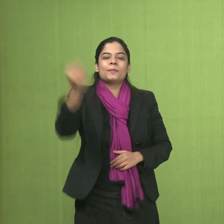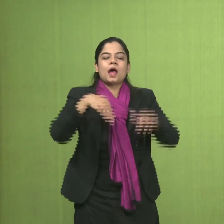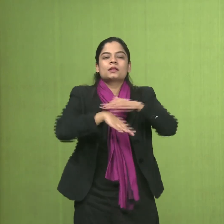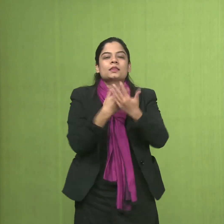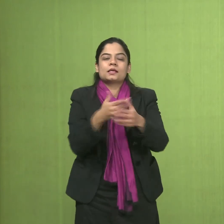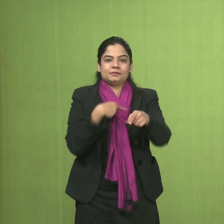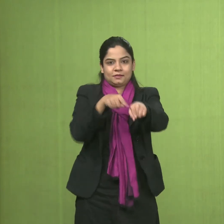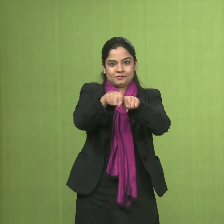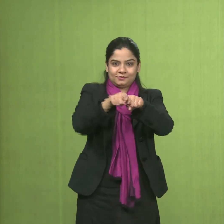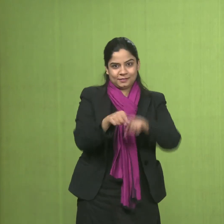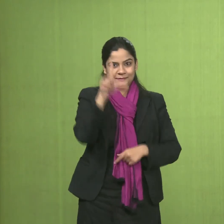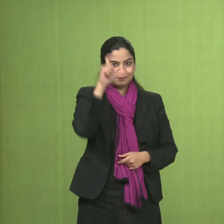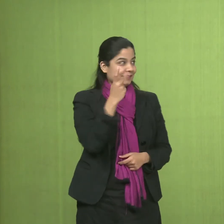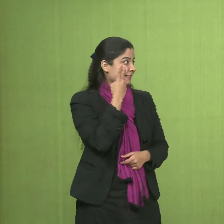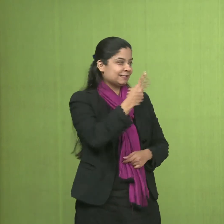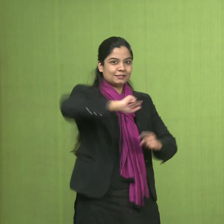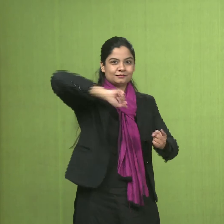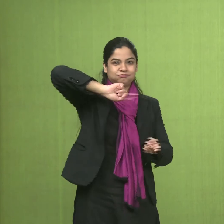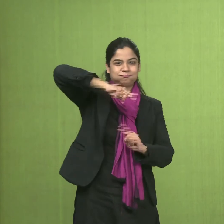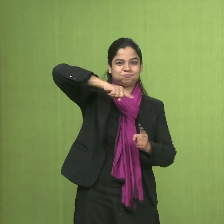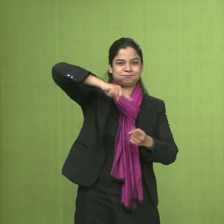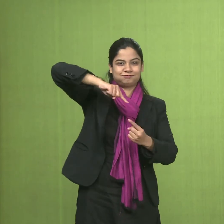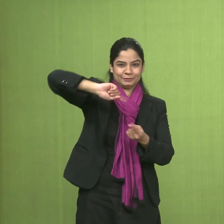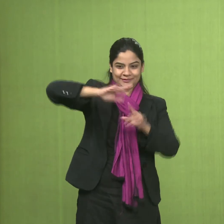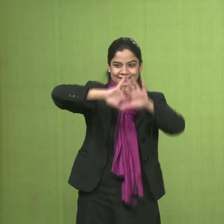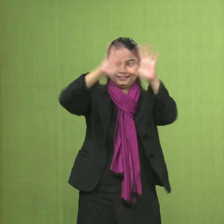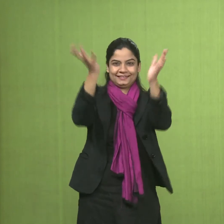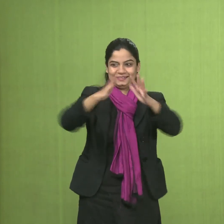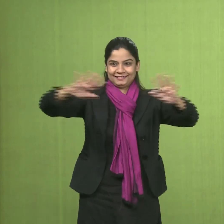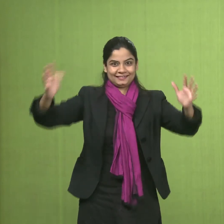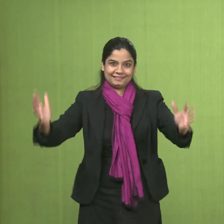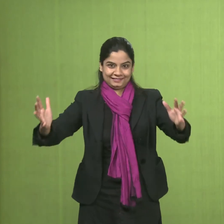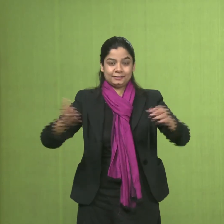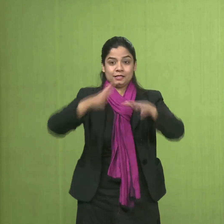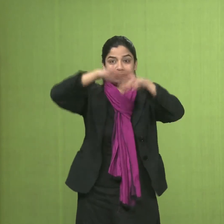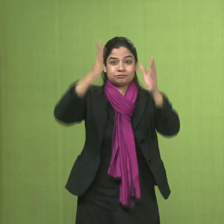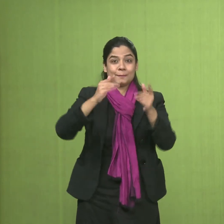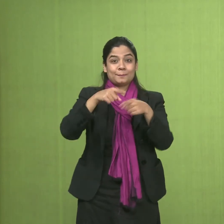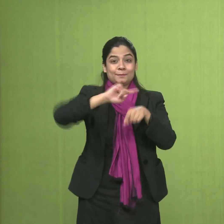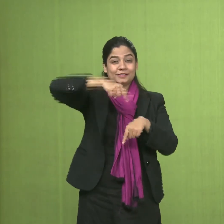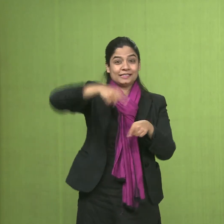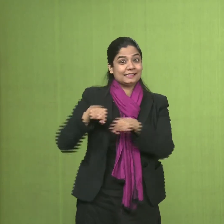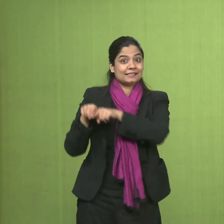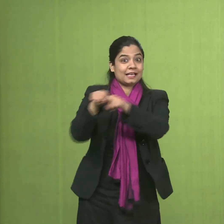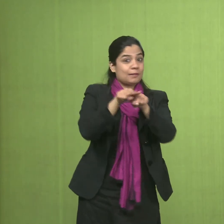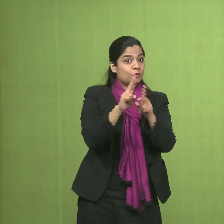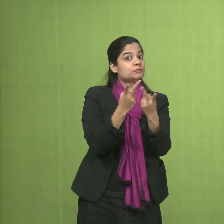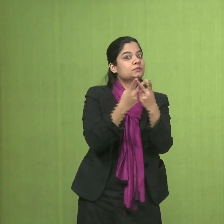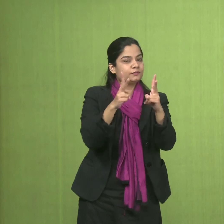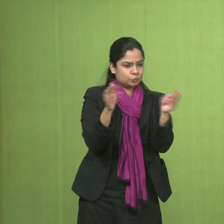it. For example, as you can see in the picture, there is a mixer grinder, right? All mixer grinders